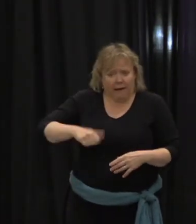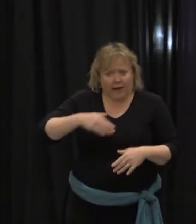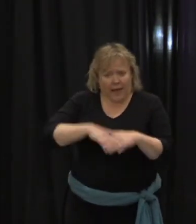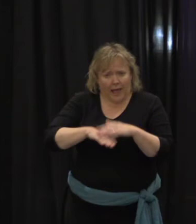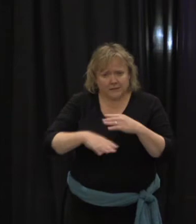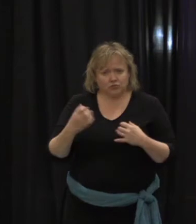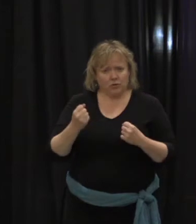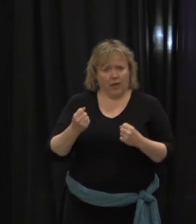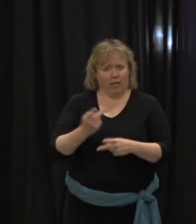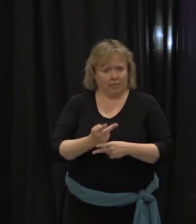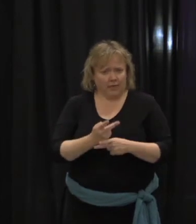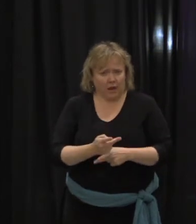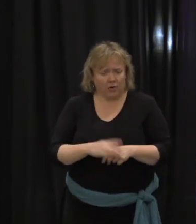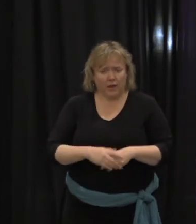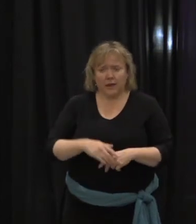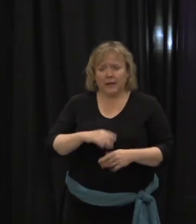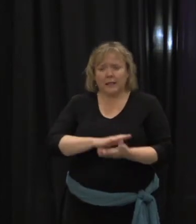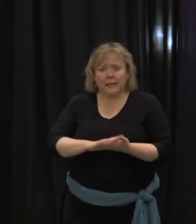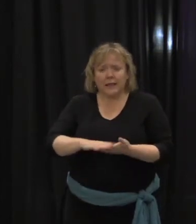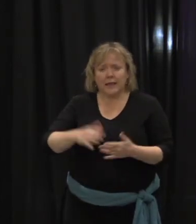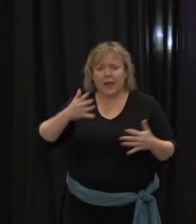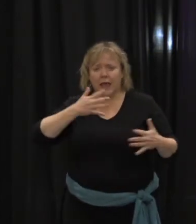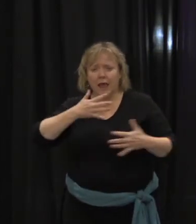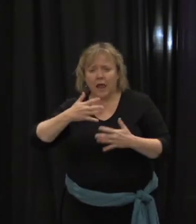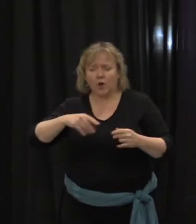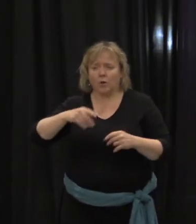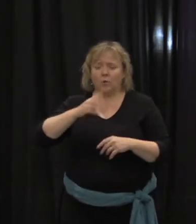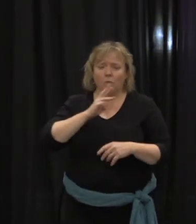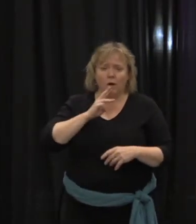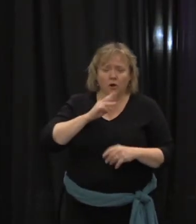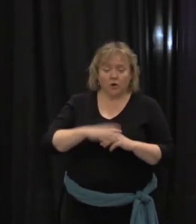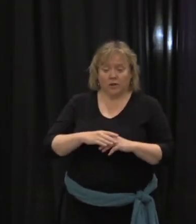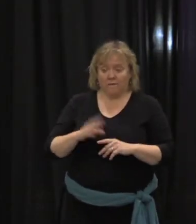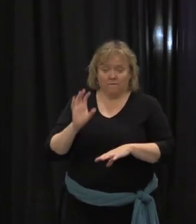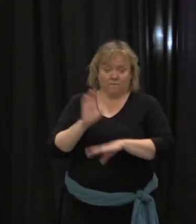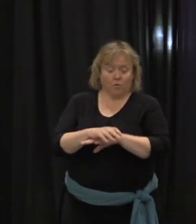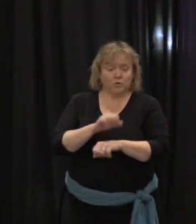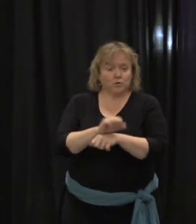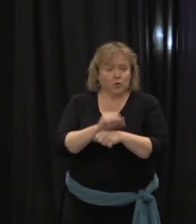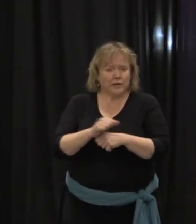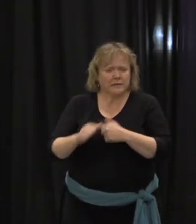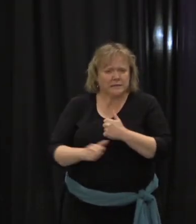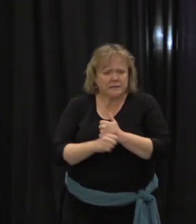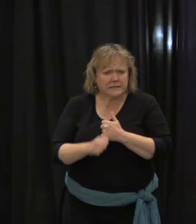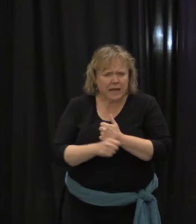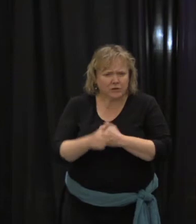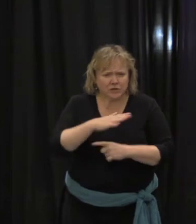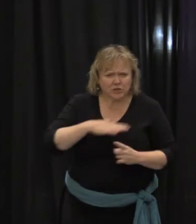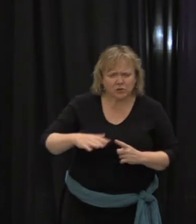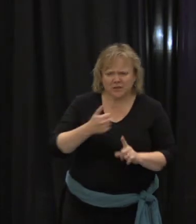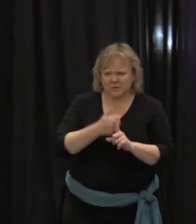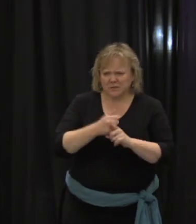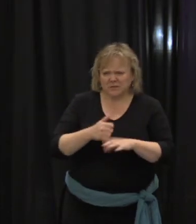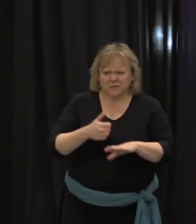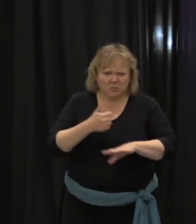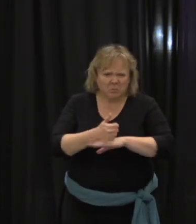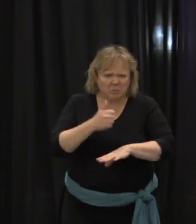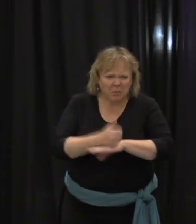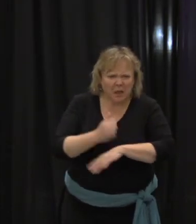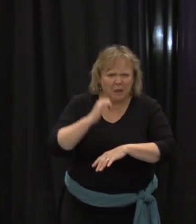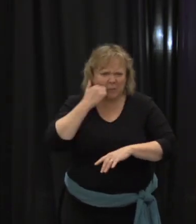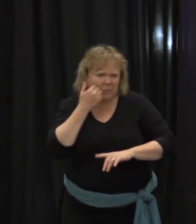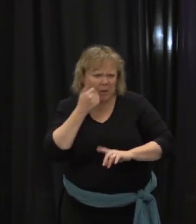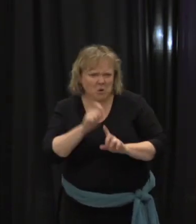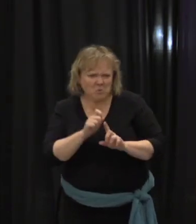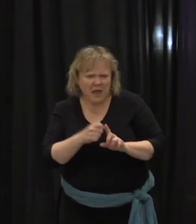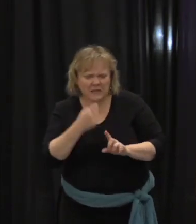and water. That are forced to work in dangerous working conditions, that are harassed and shamed and blamed and told that we're ugly or perverse